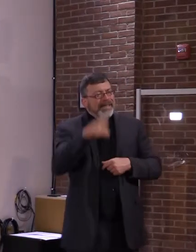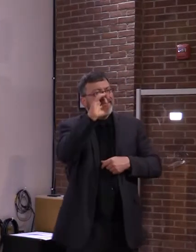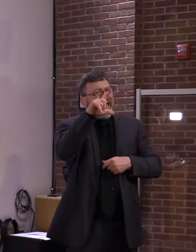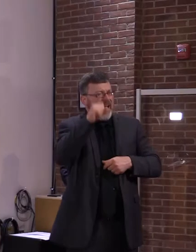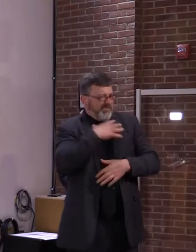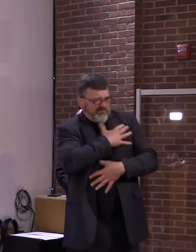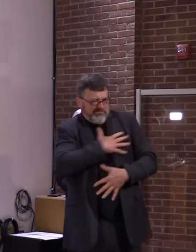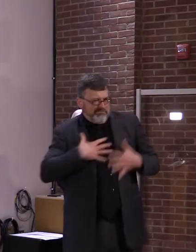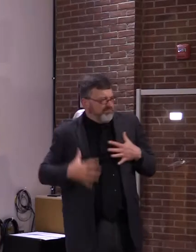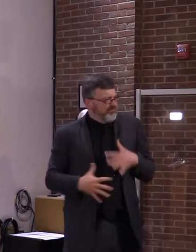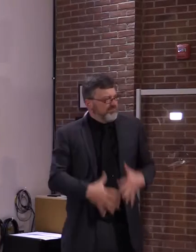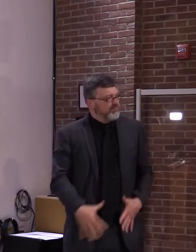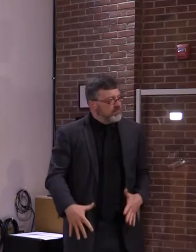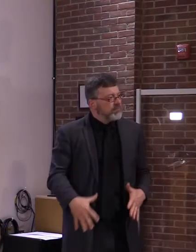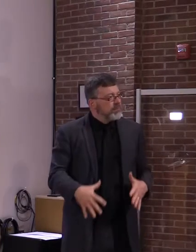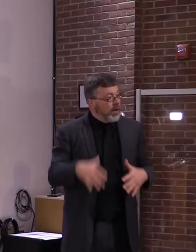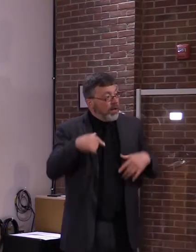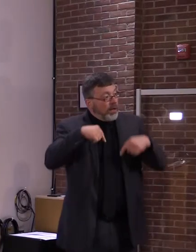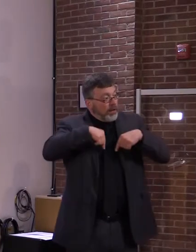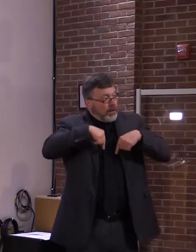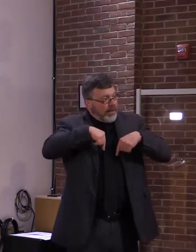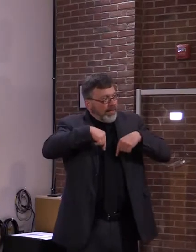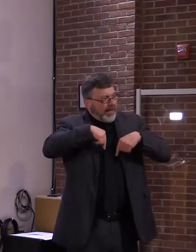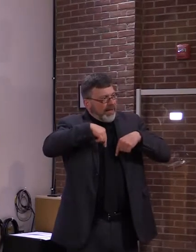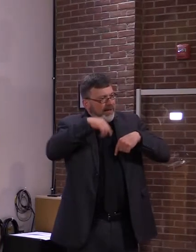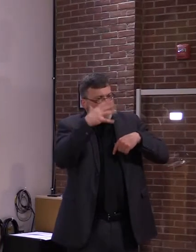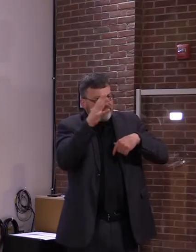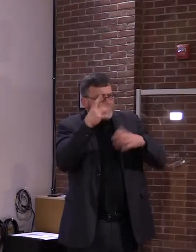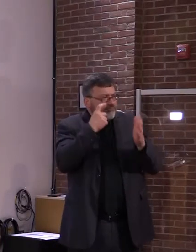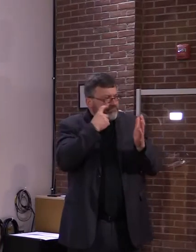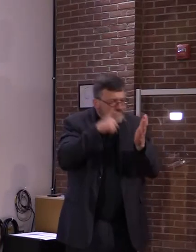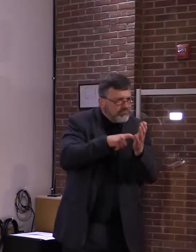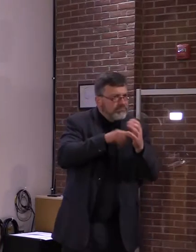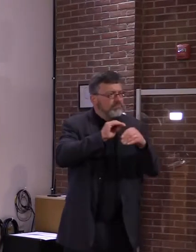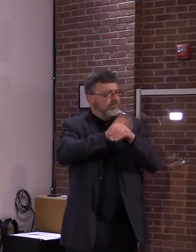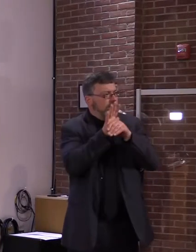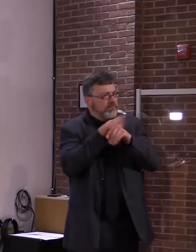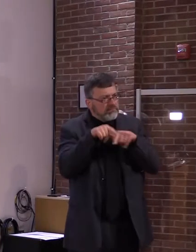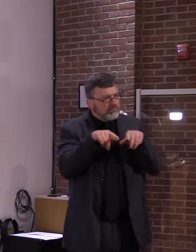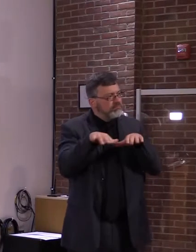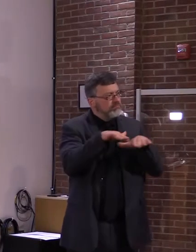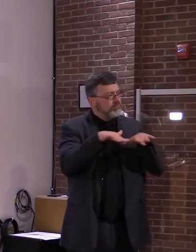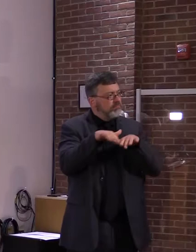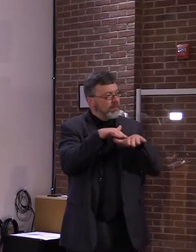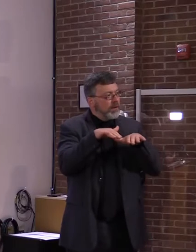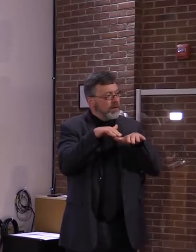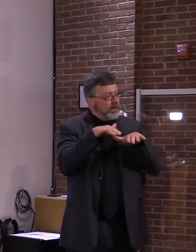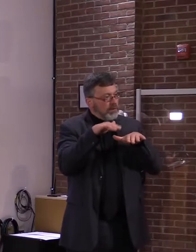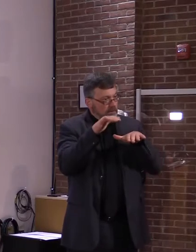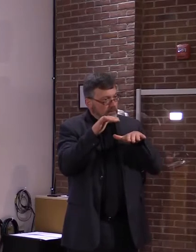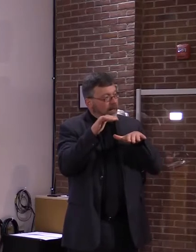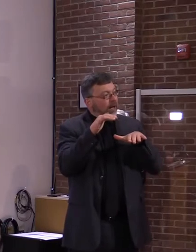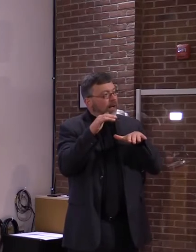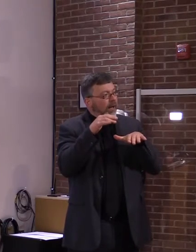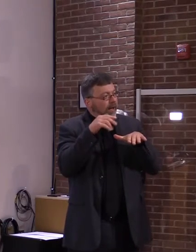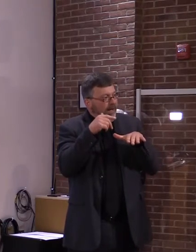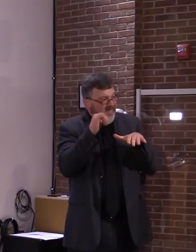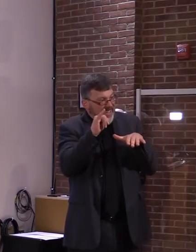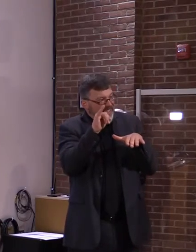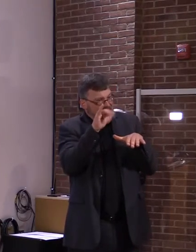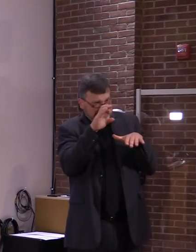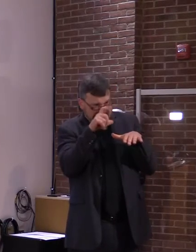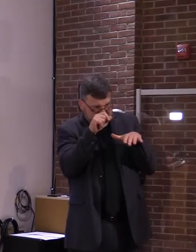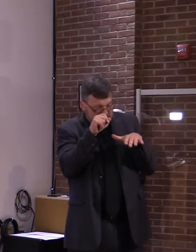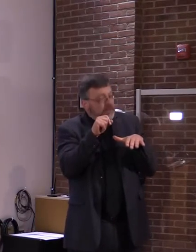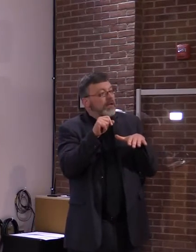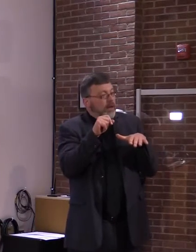a variant strain. This is just like what happens in many other infections. I also want to share that we